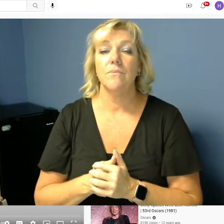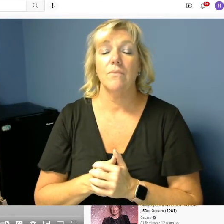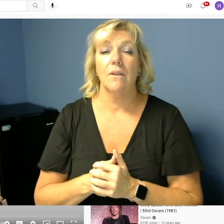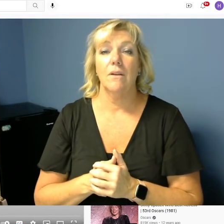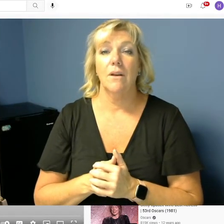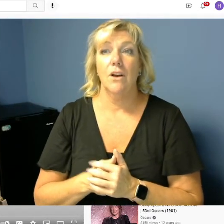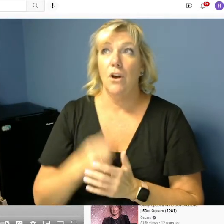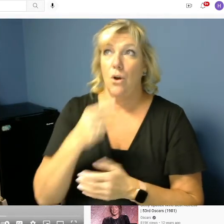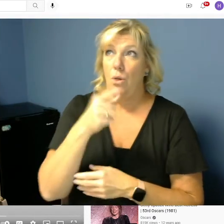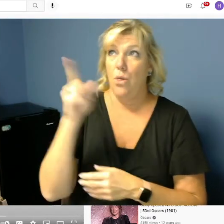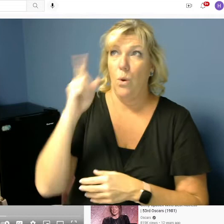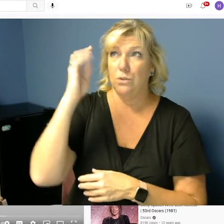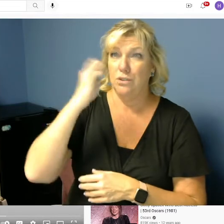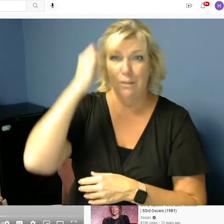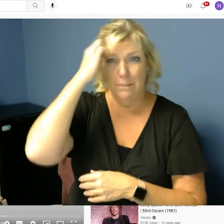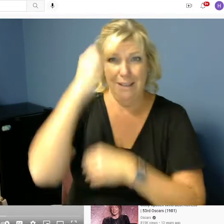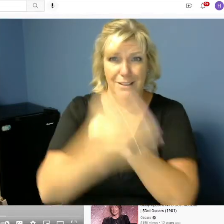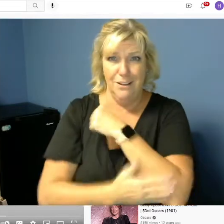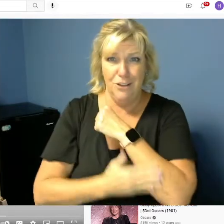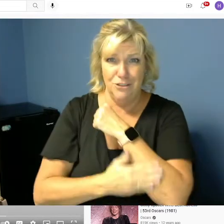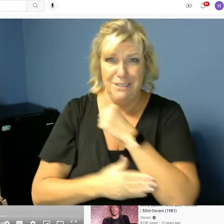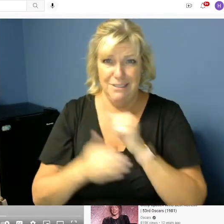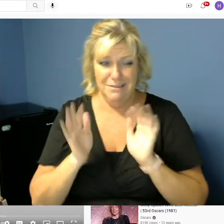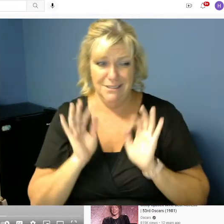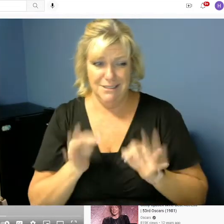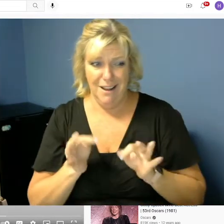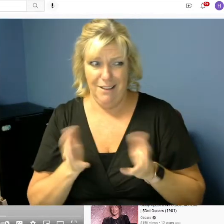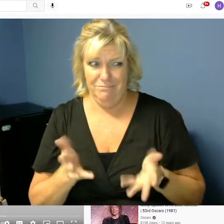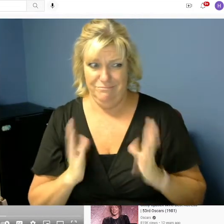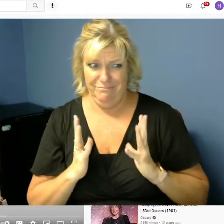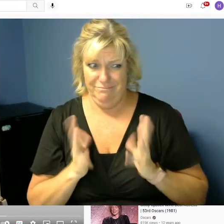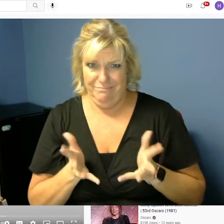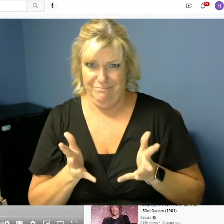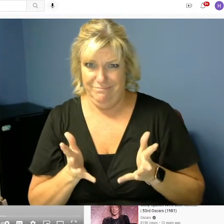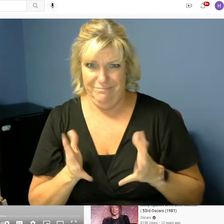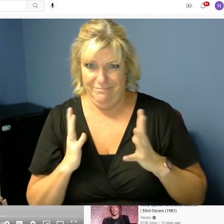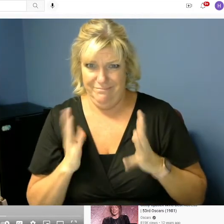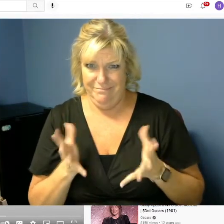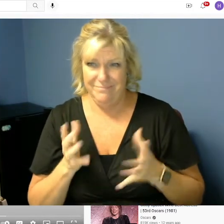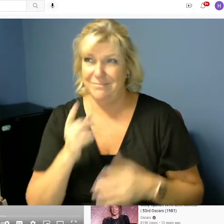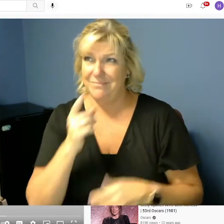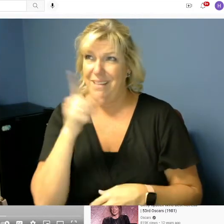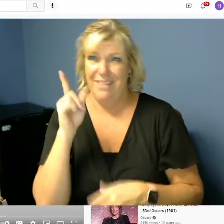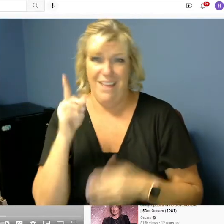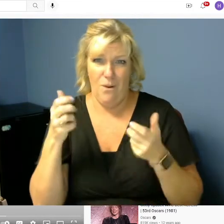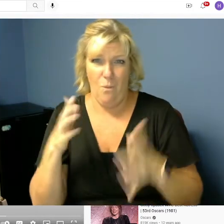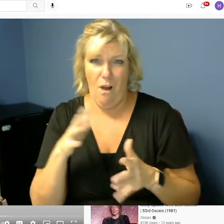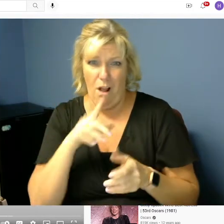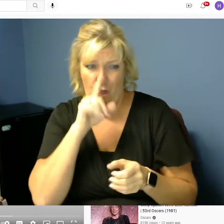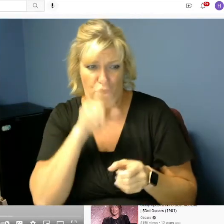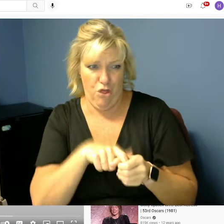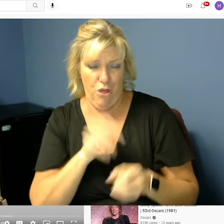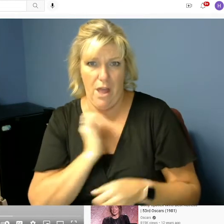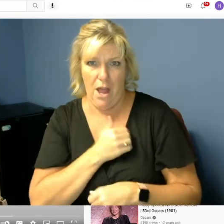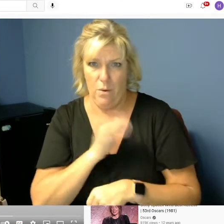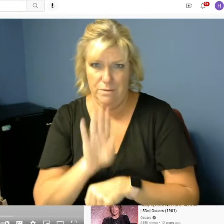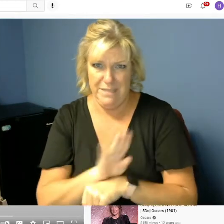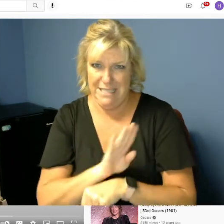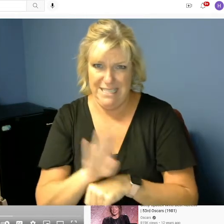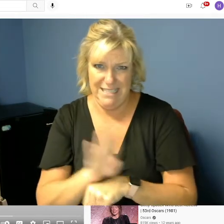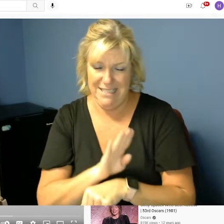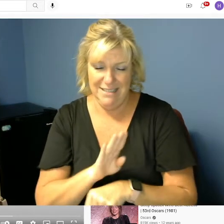European countries decide, yeah, they don't really want to have anything to do with the countries that are over here. It's just one big hassle to have colonies over